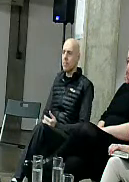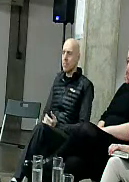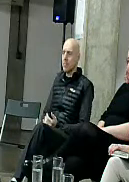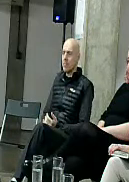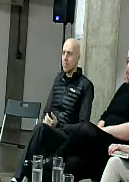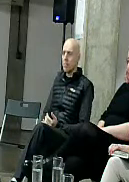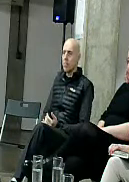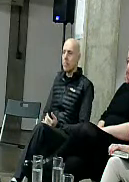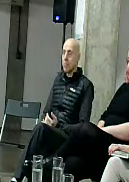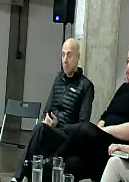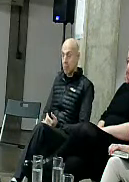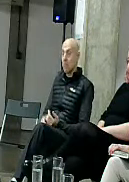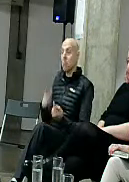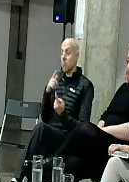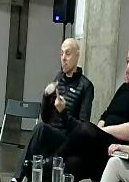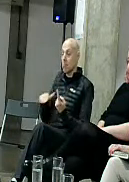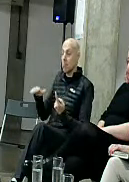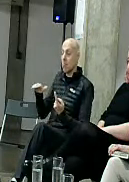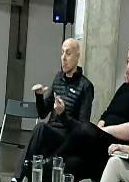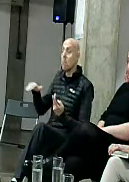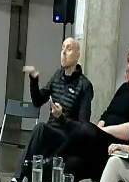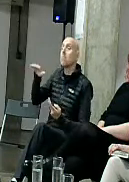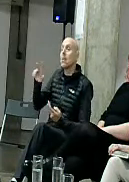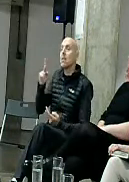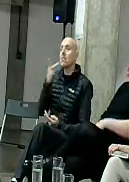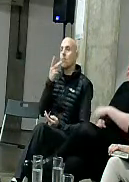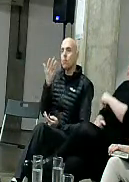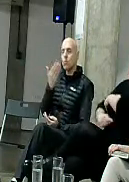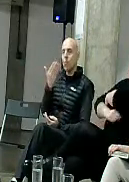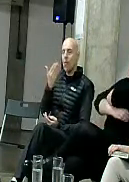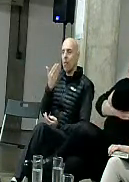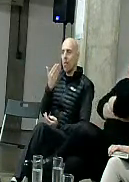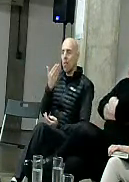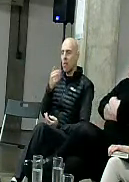And then in secondary school, his sort of